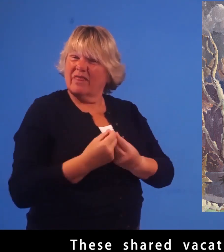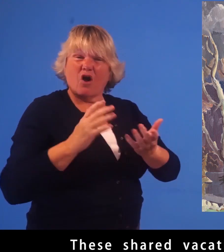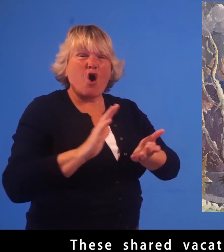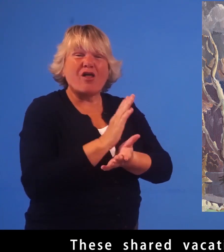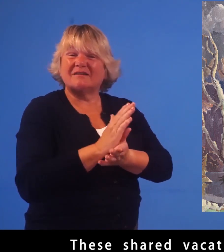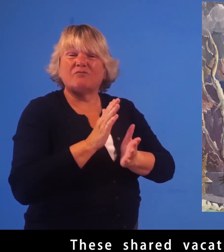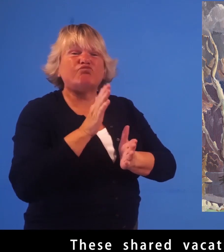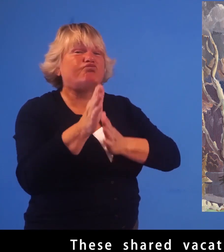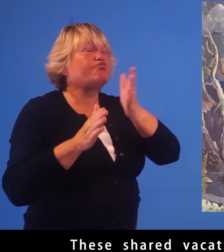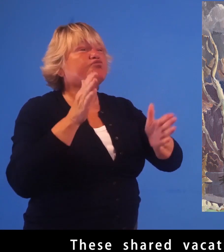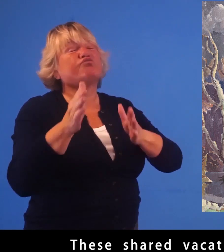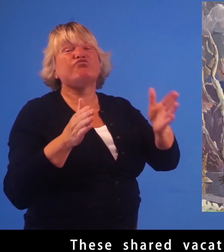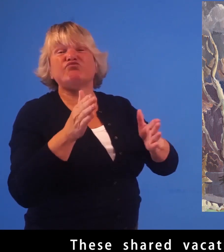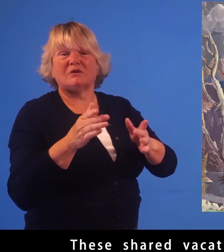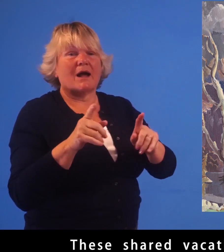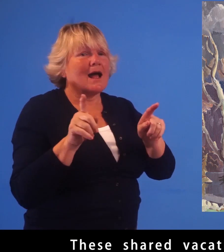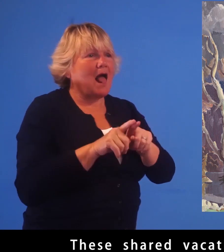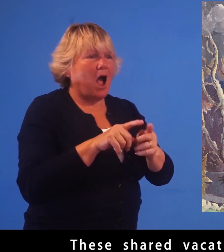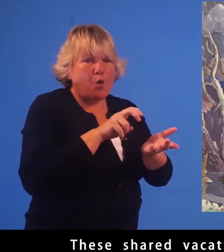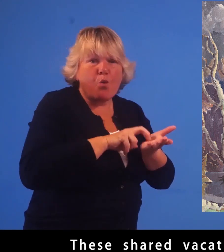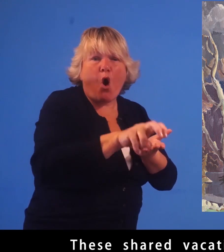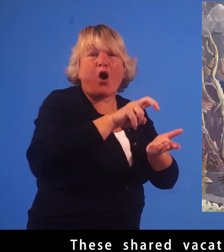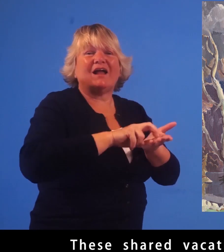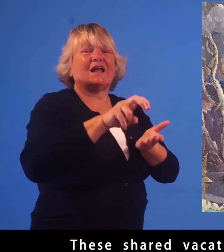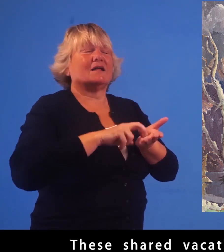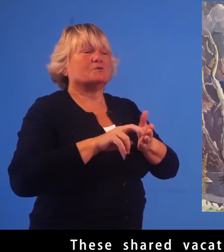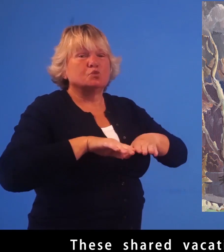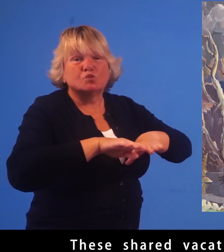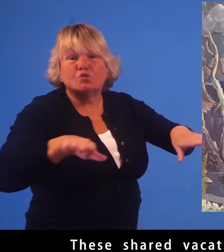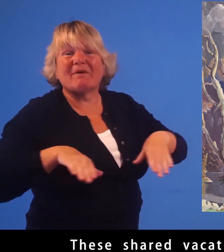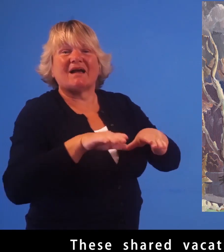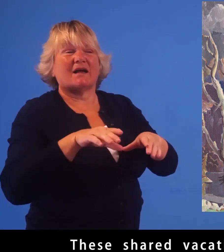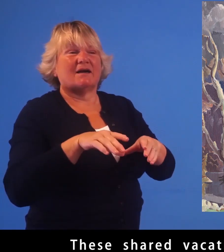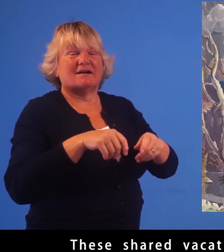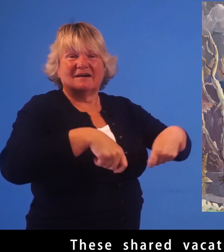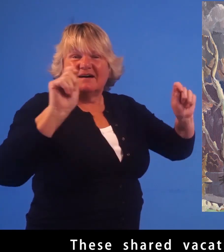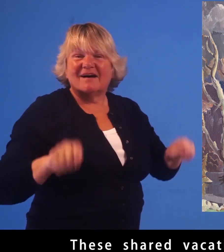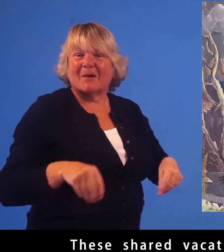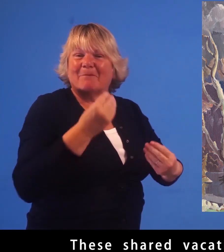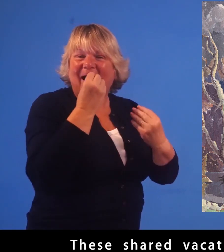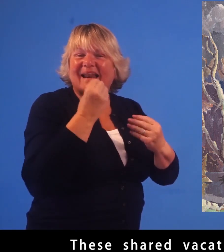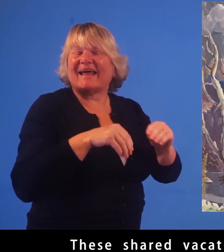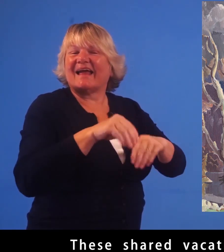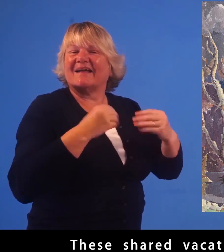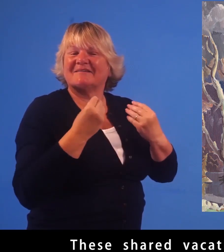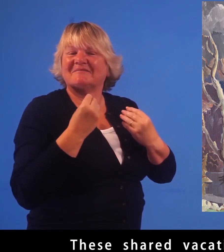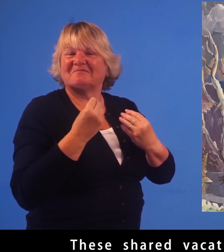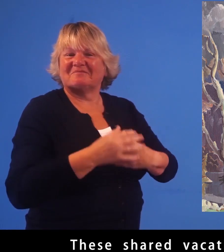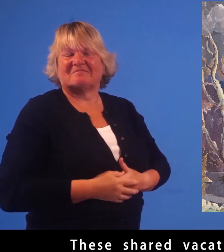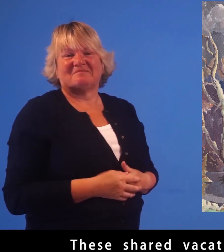These shared vacations involved outdoor pursuits like walking, swimming, and picnics.